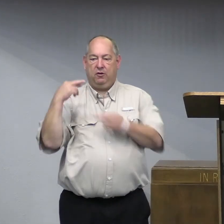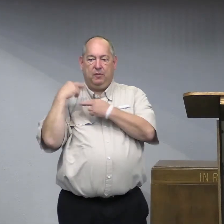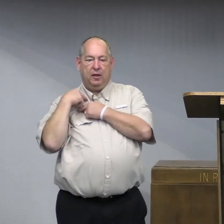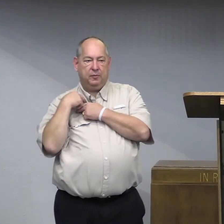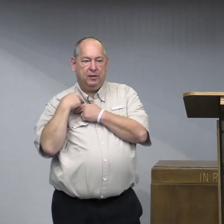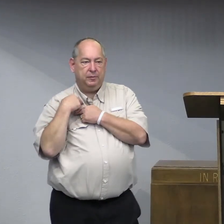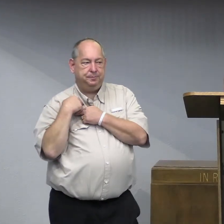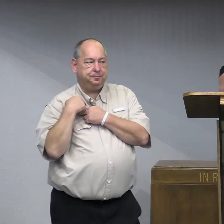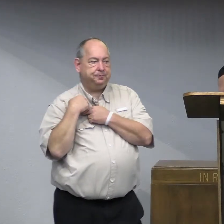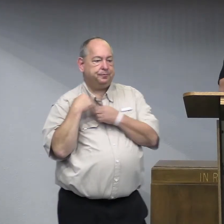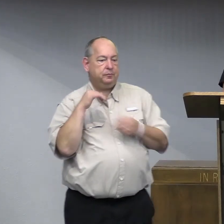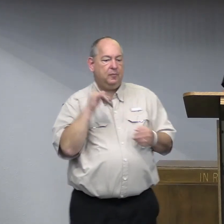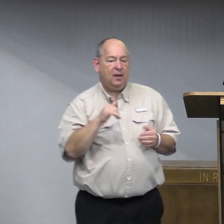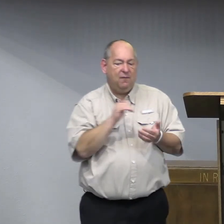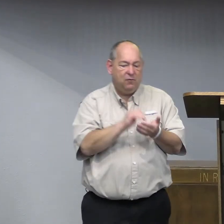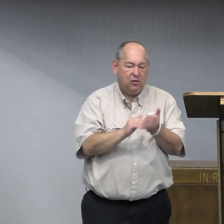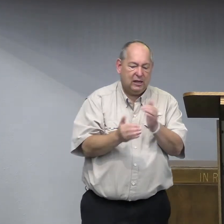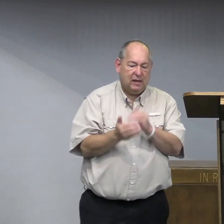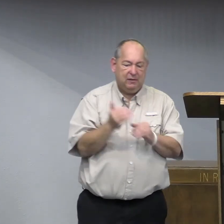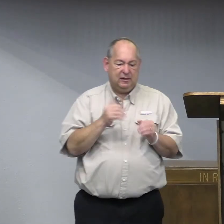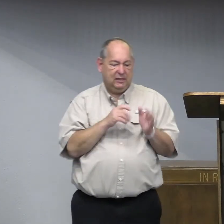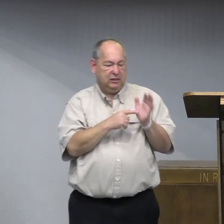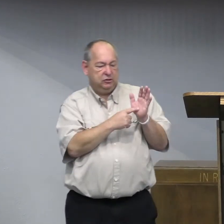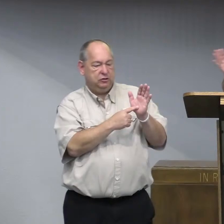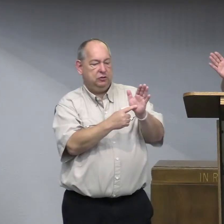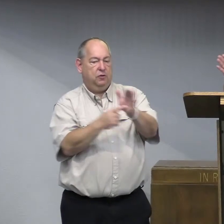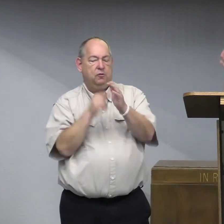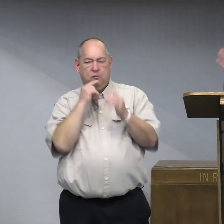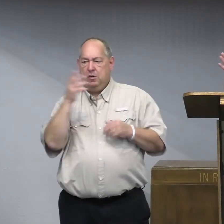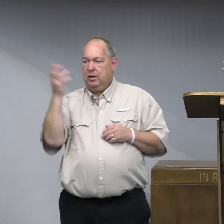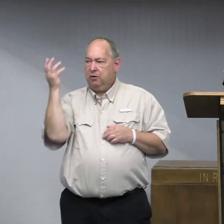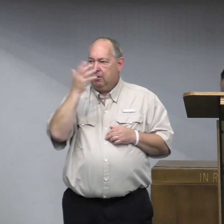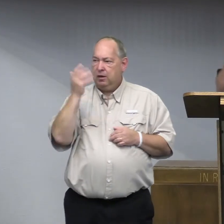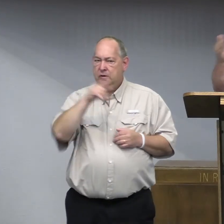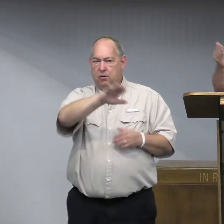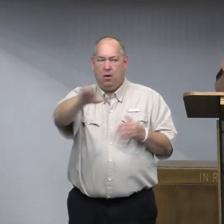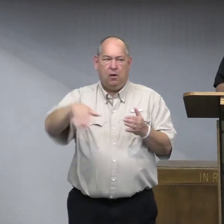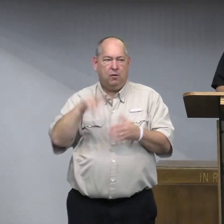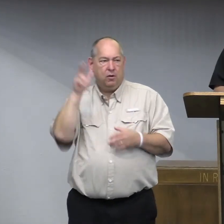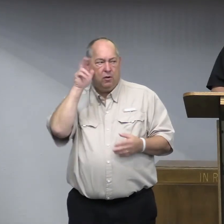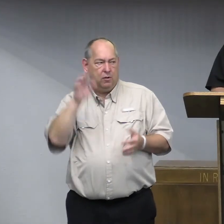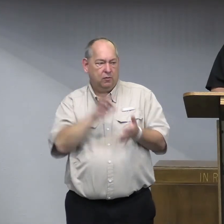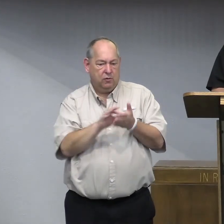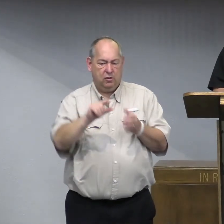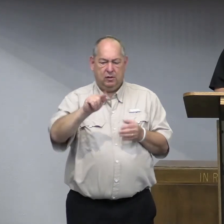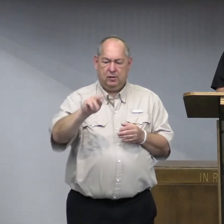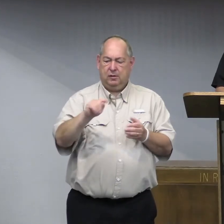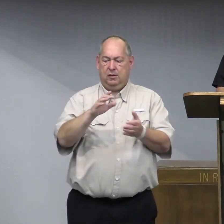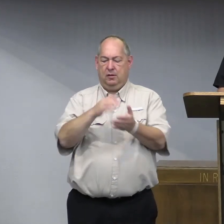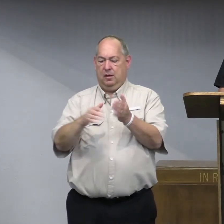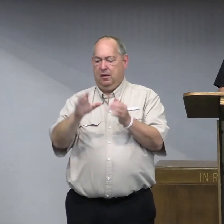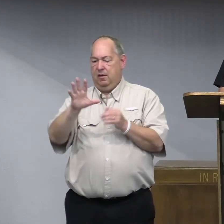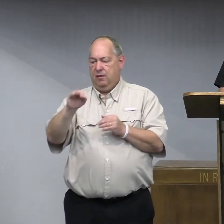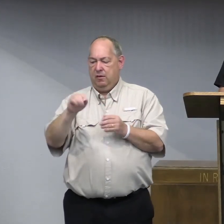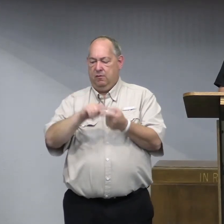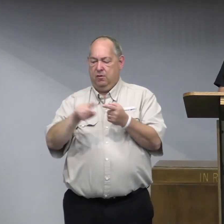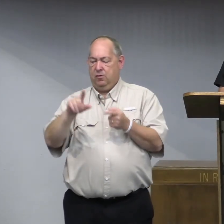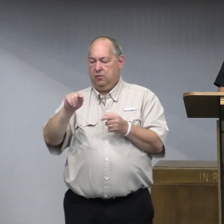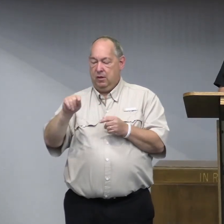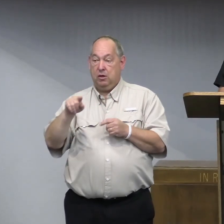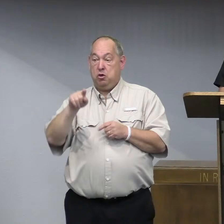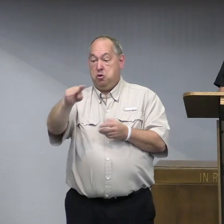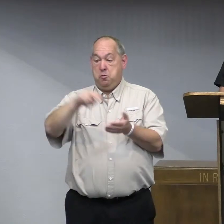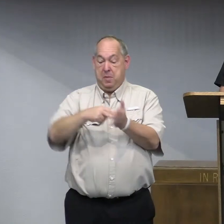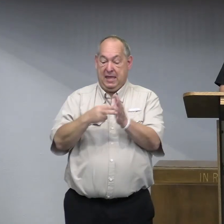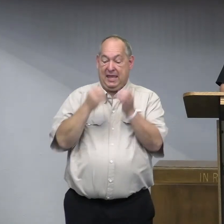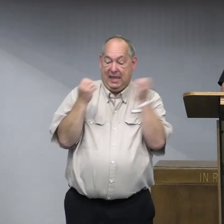responsibility. The forgiveness that he shows is incredible. You all have heard the verse, Genesis 50:20. You meant evil against